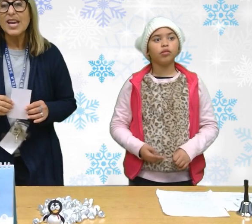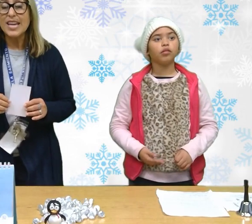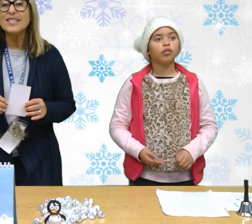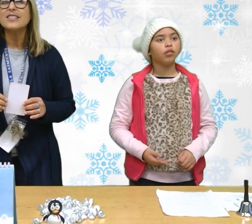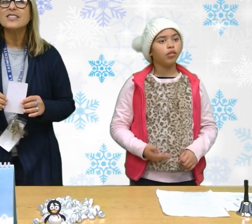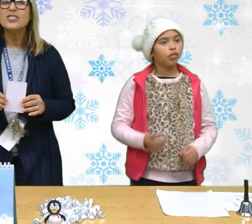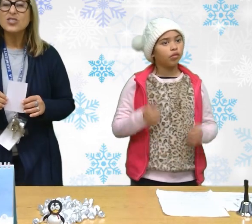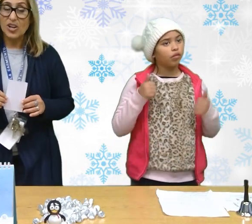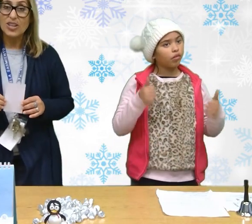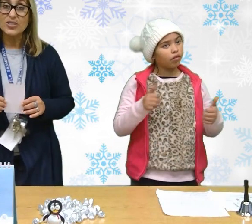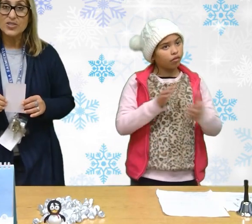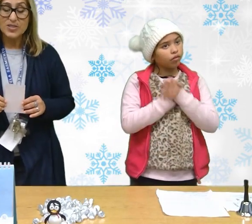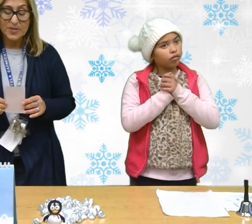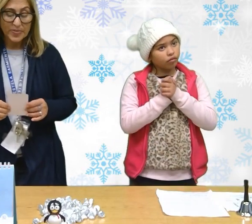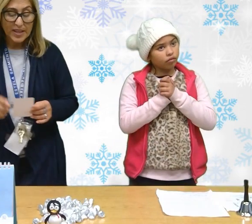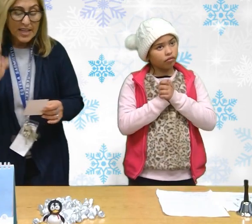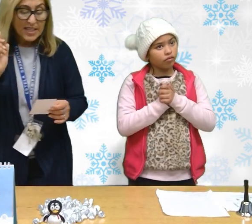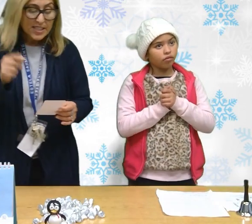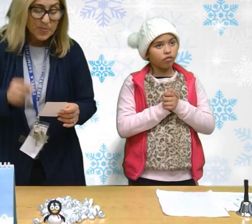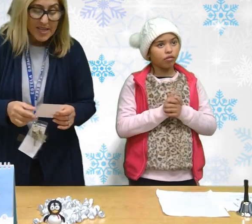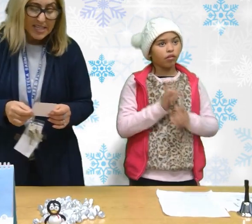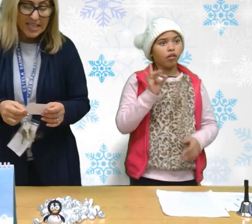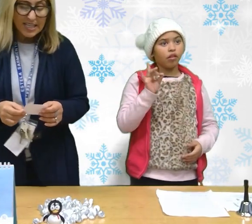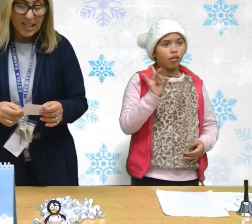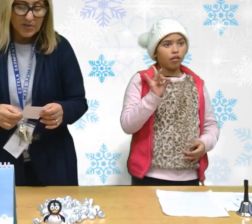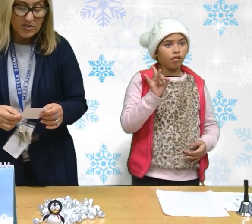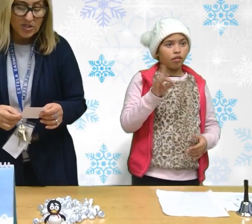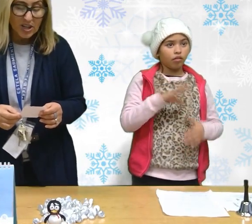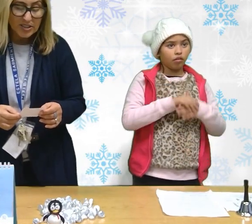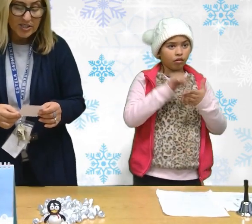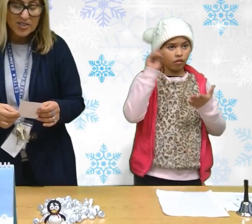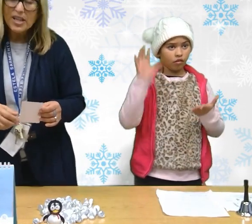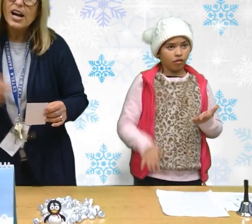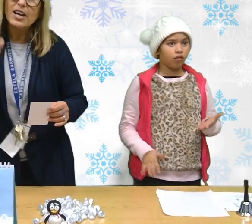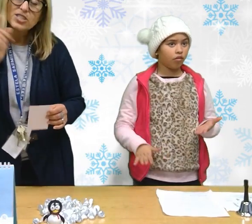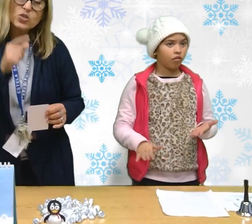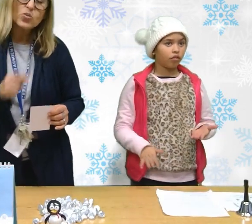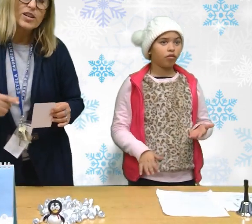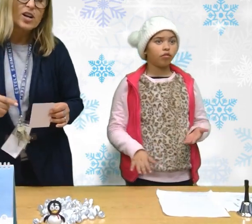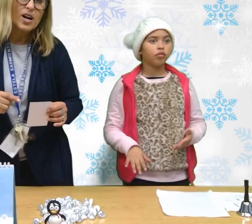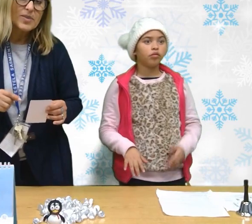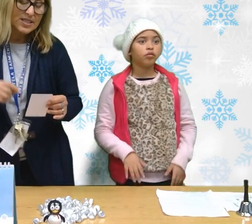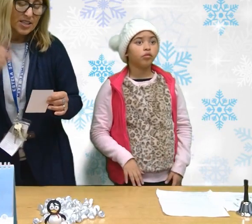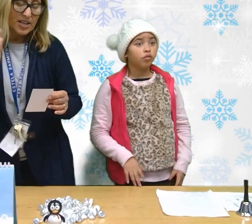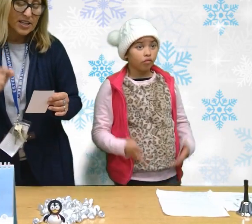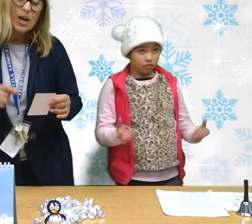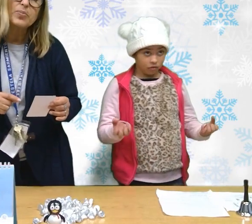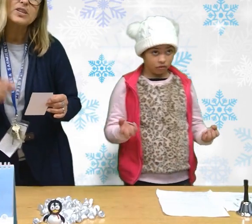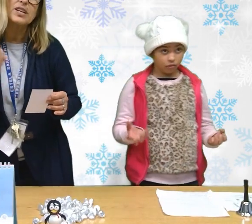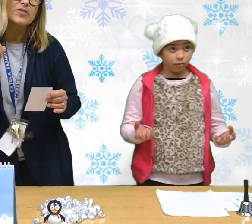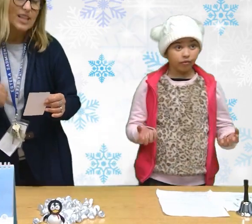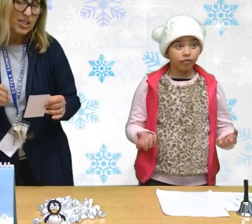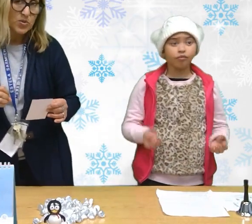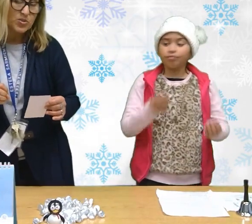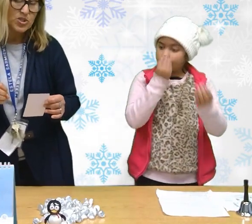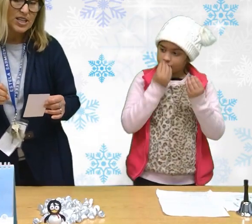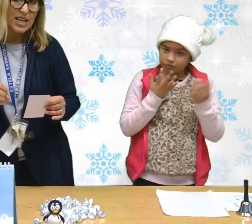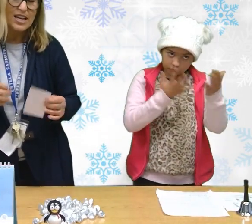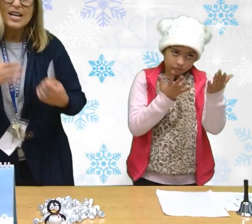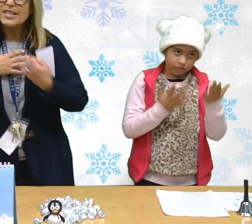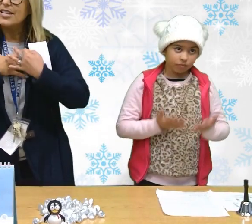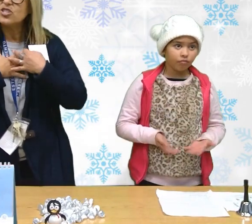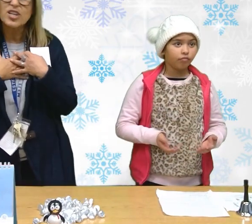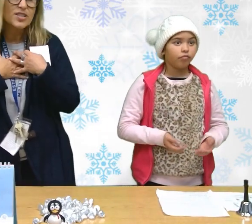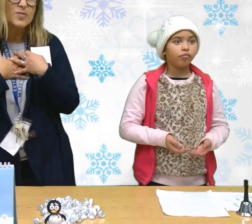those 8 scholars. Speaking of scholars, I just want to comment on a couple of classrooms